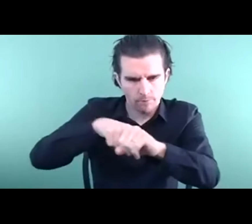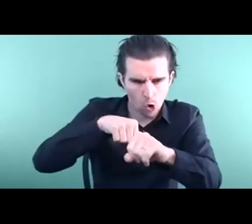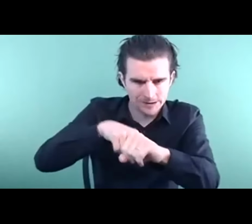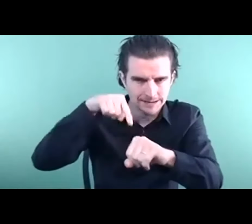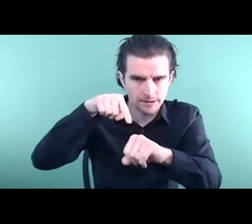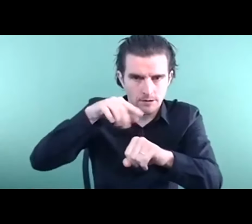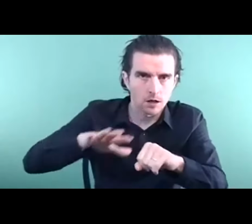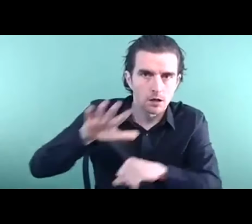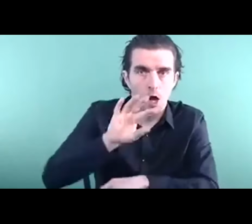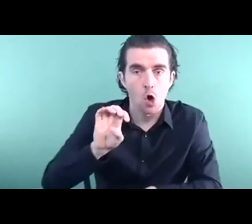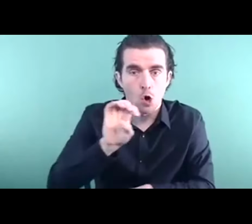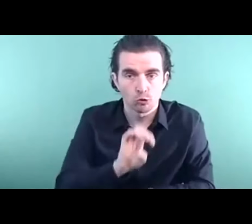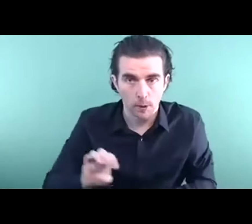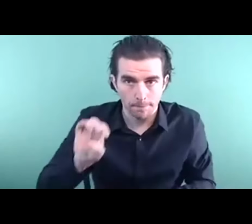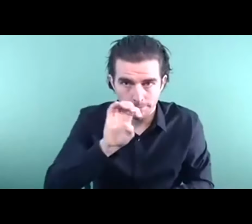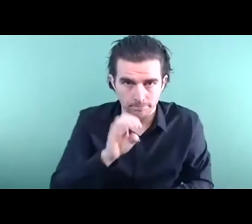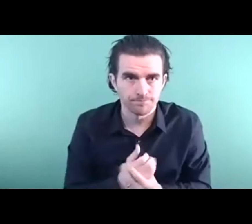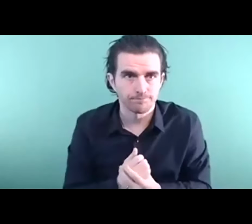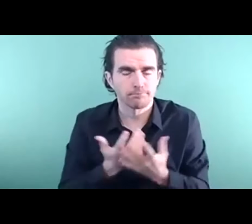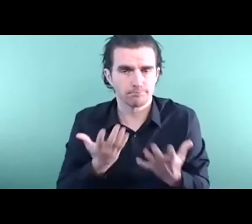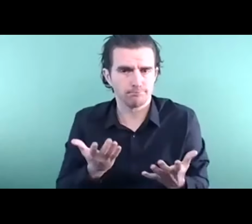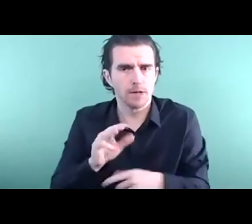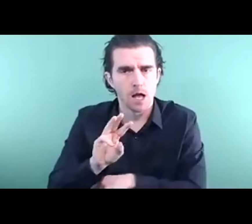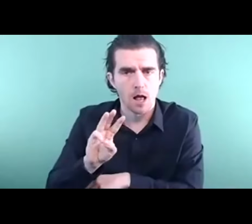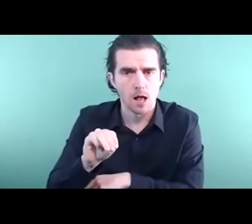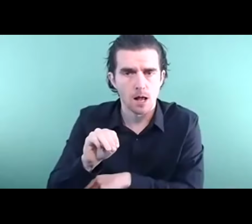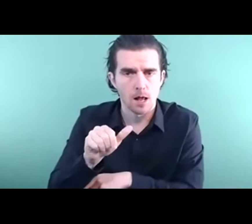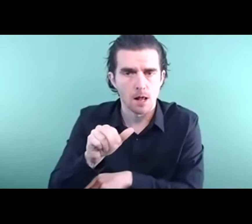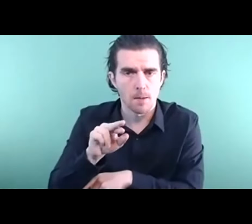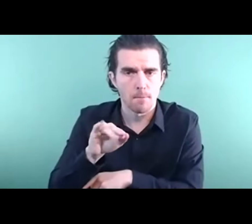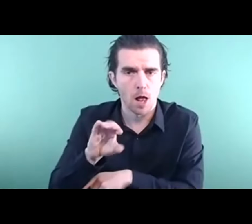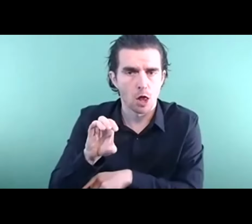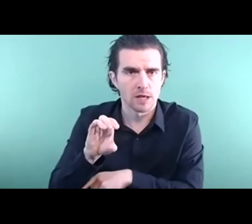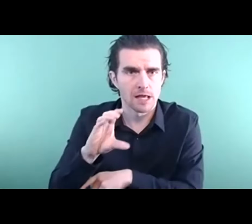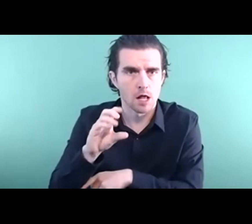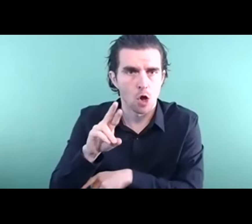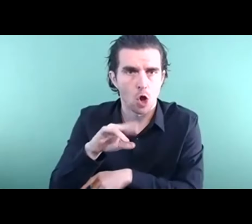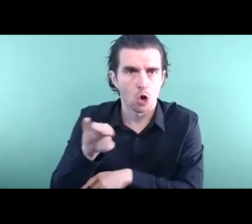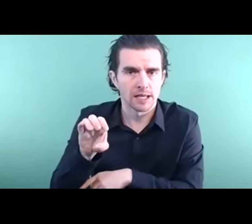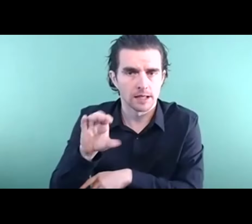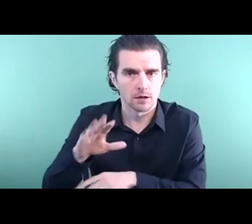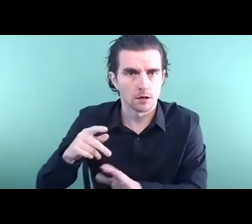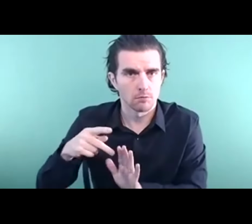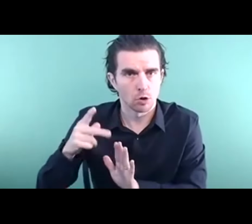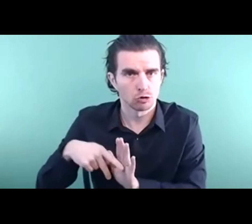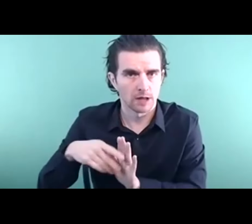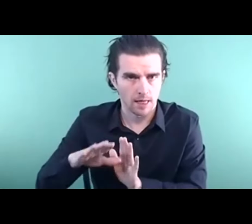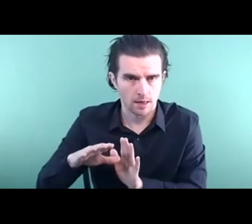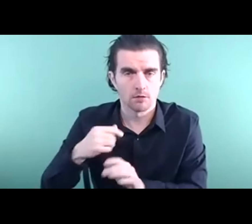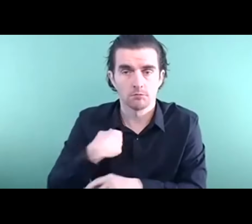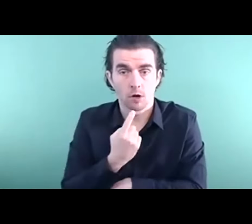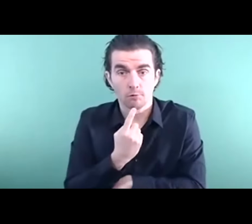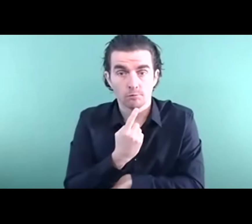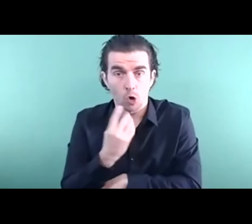also spend time at civil society organizations on secondment, where they will put the skills and research knowledge they